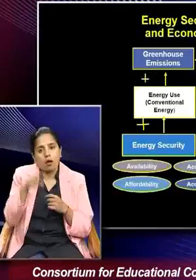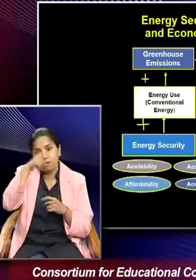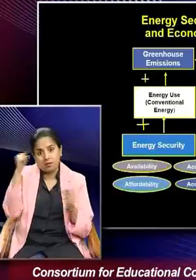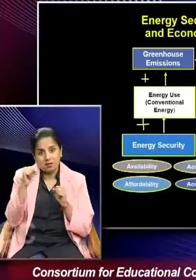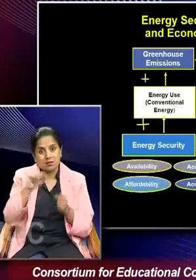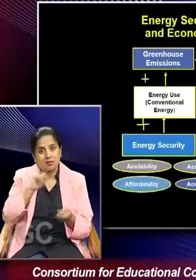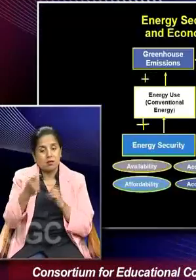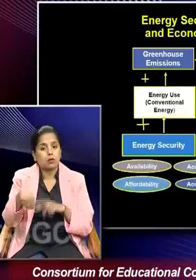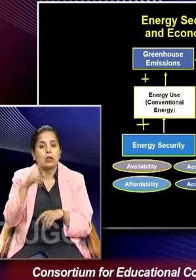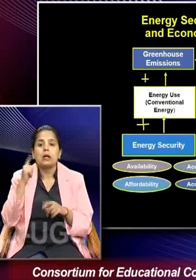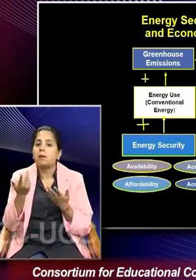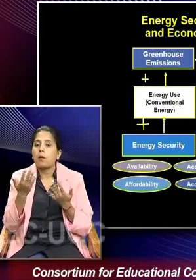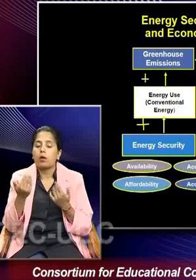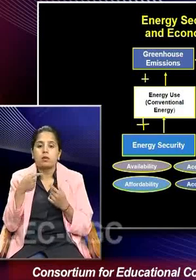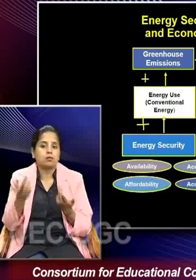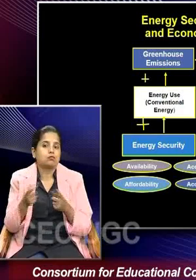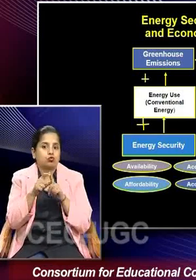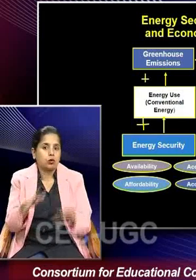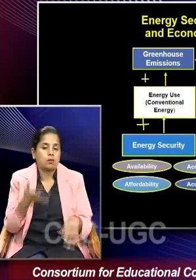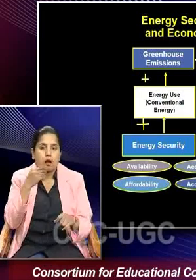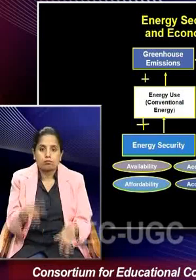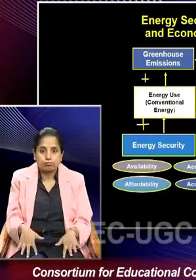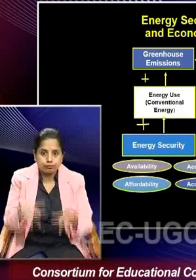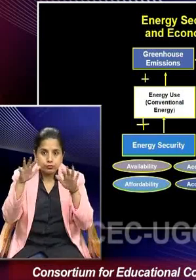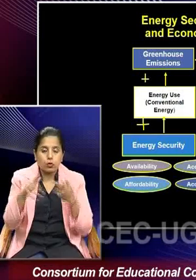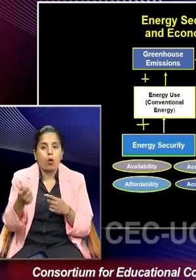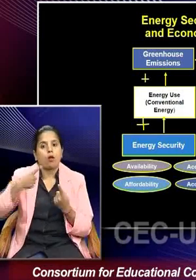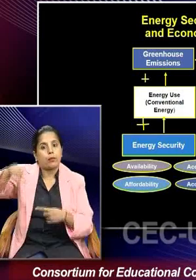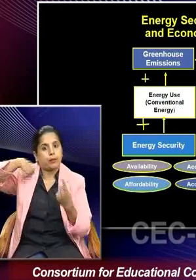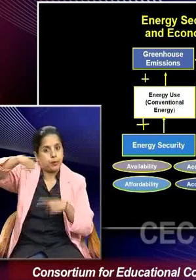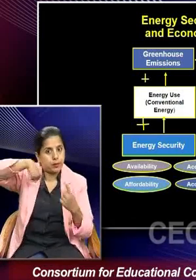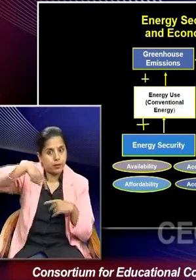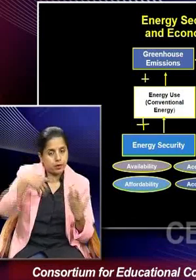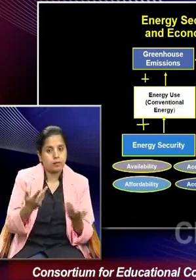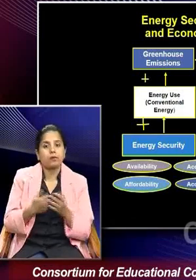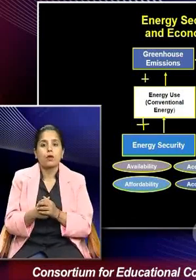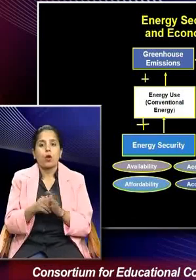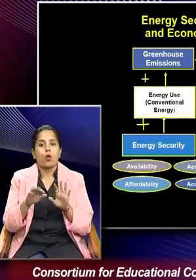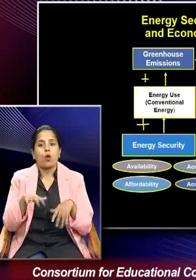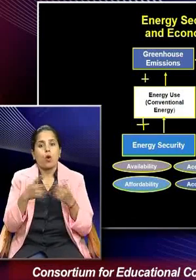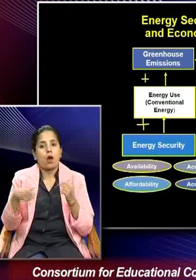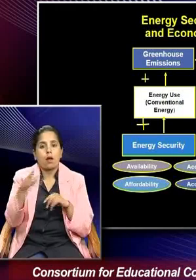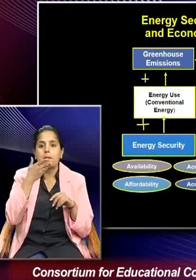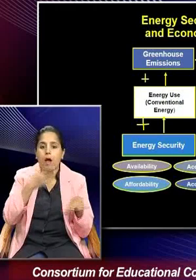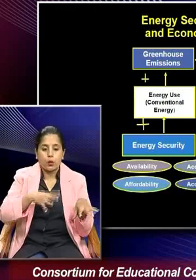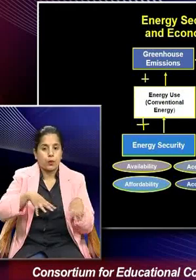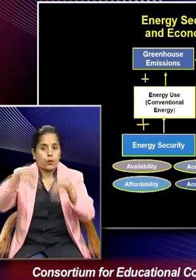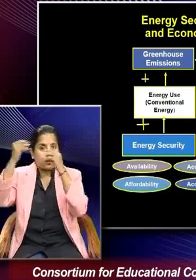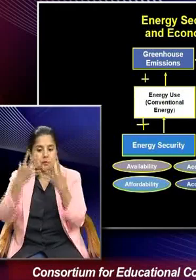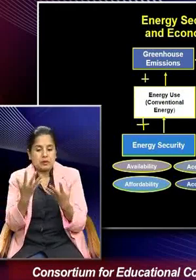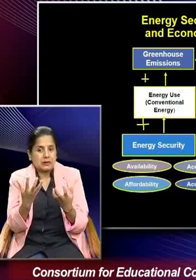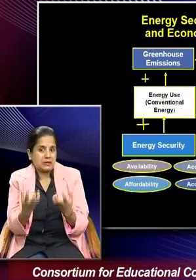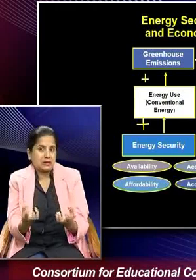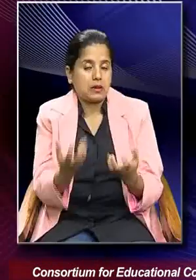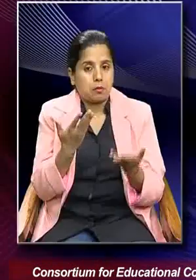to disruptions like floods, hurricanes and precipitation, drought